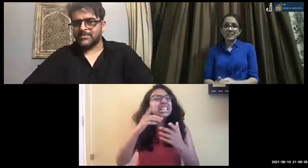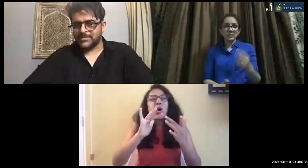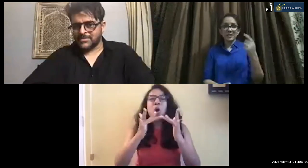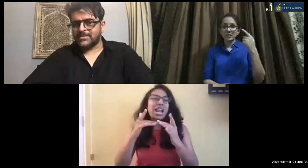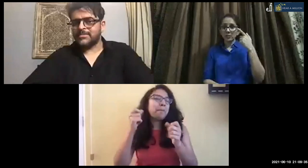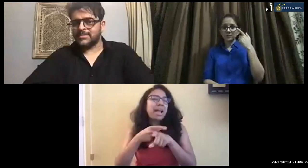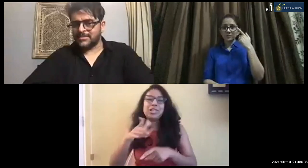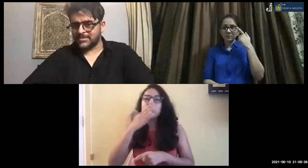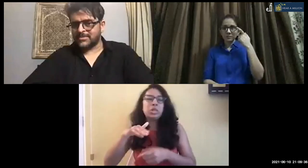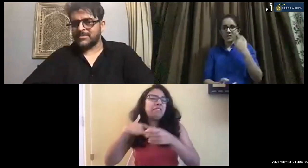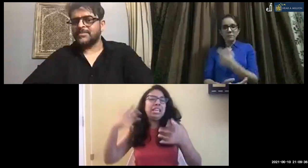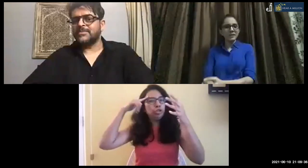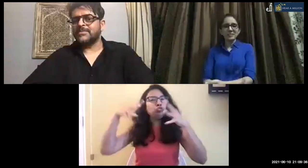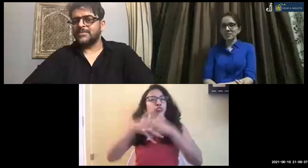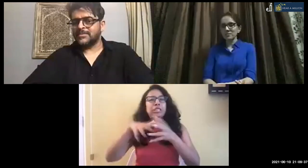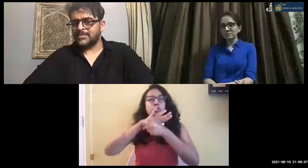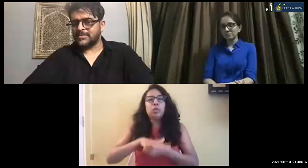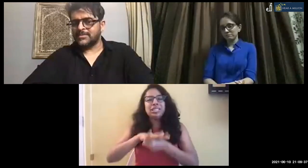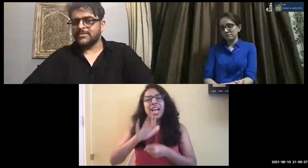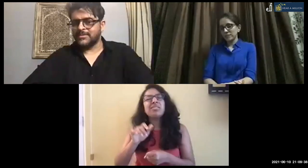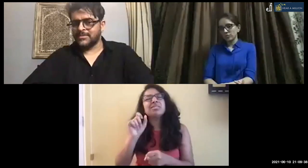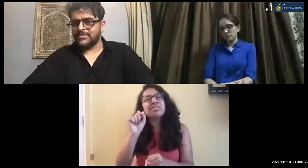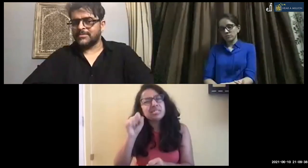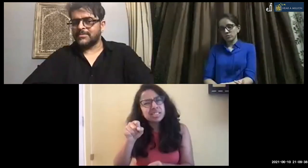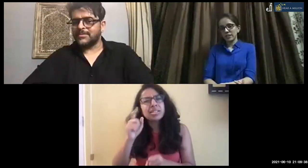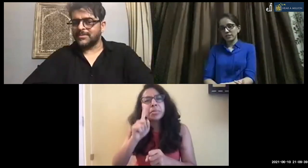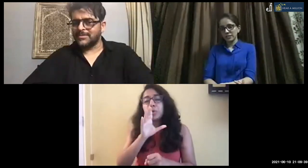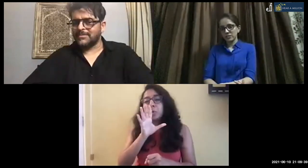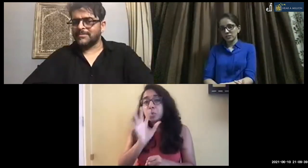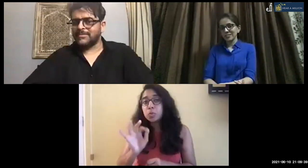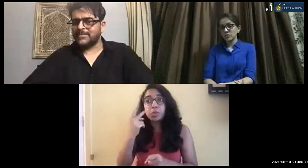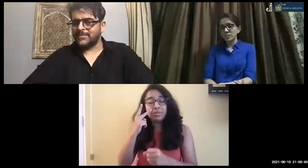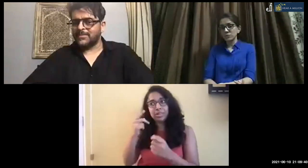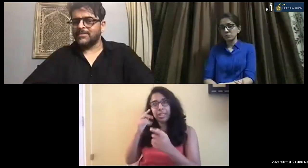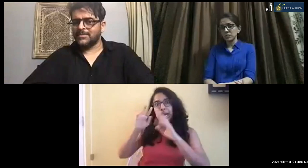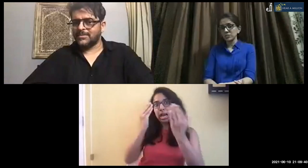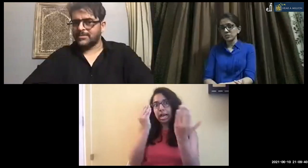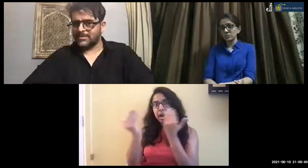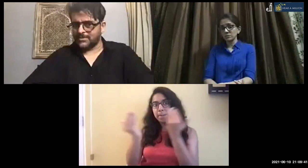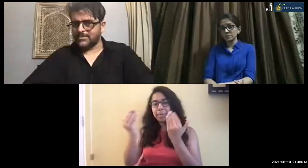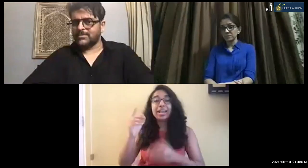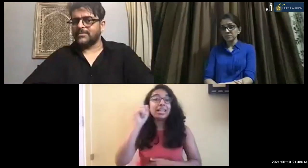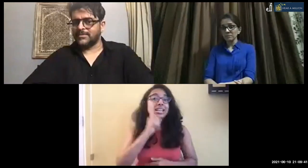Melissa mentioned that, maybe it doesn't match to the needs. It is stressful, but,